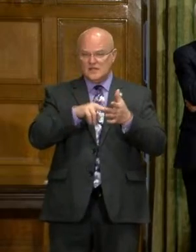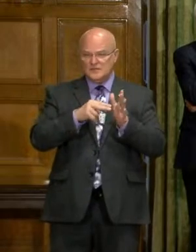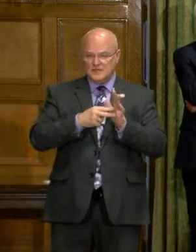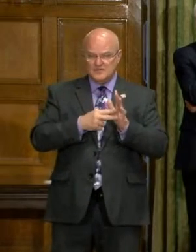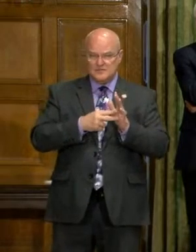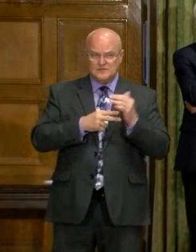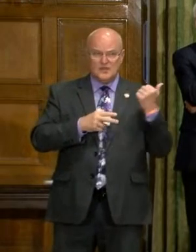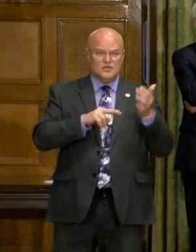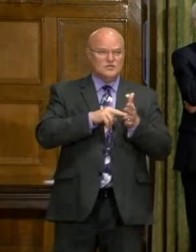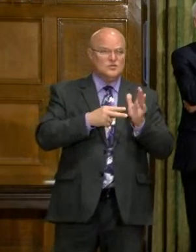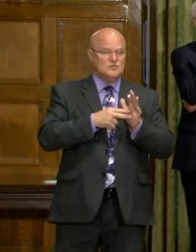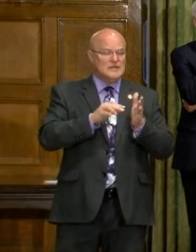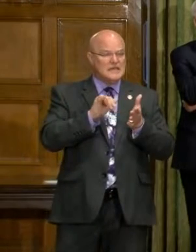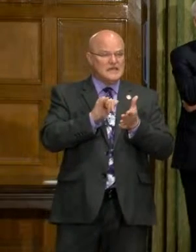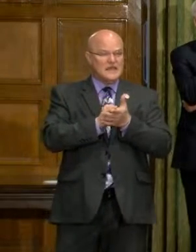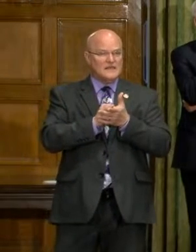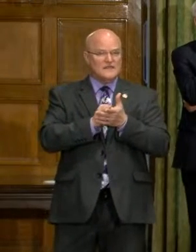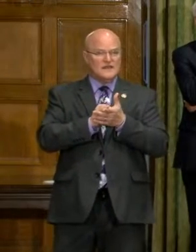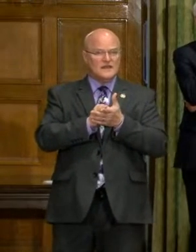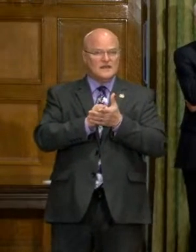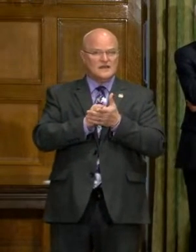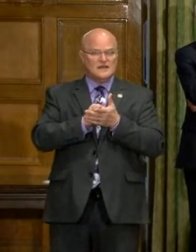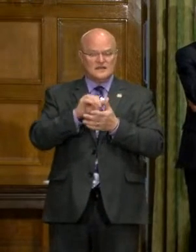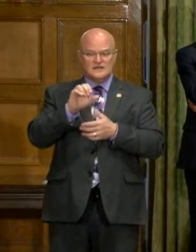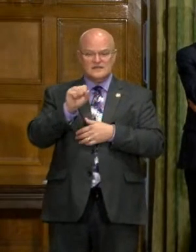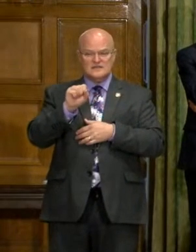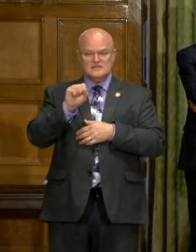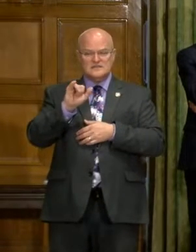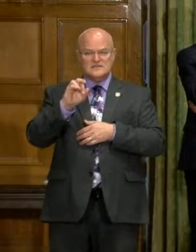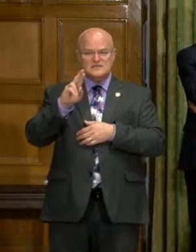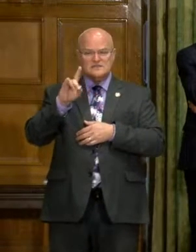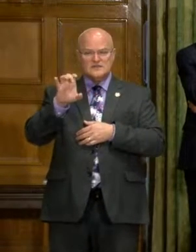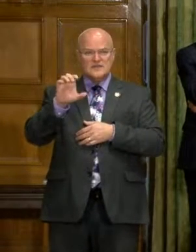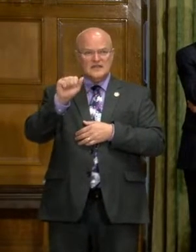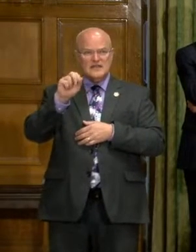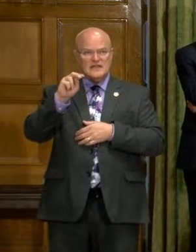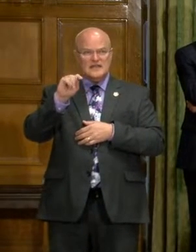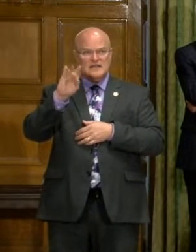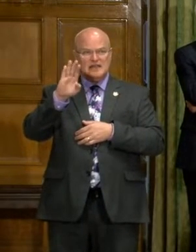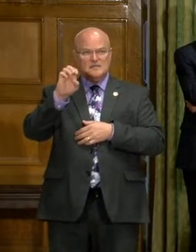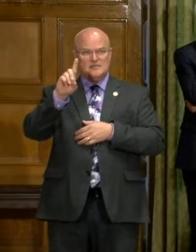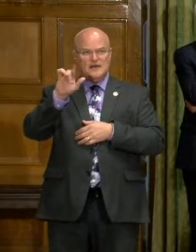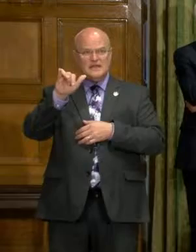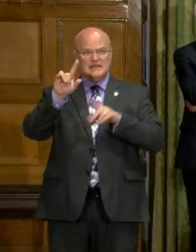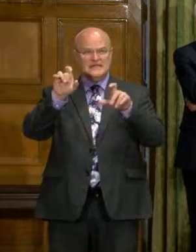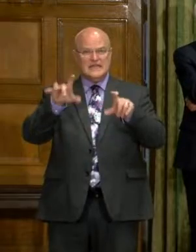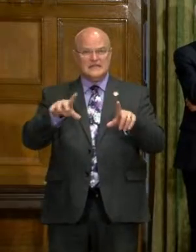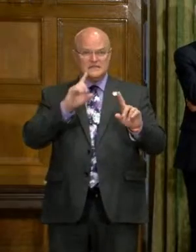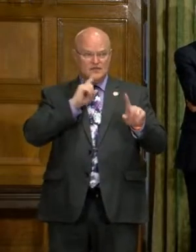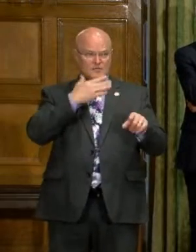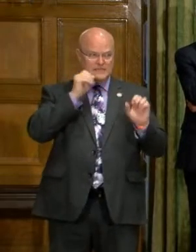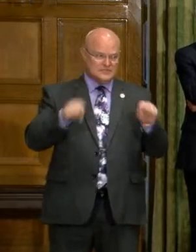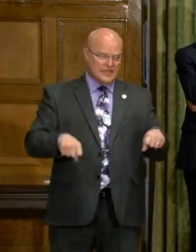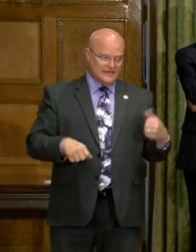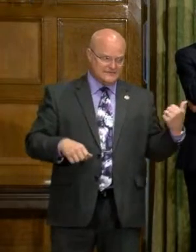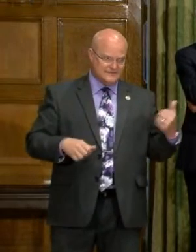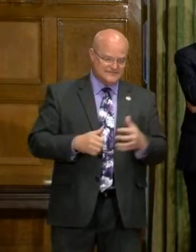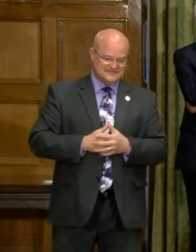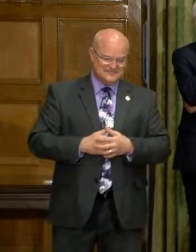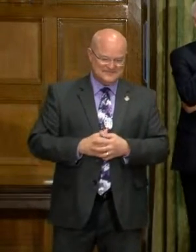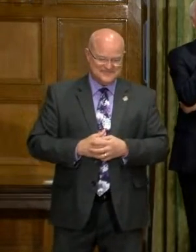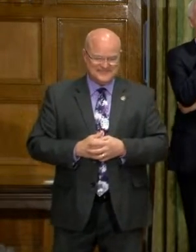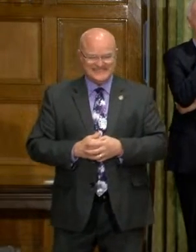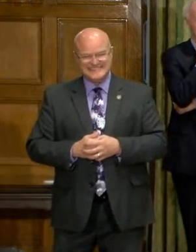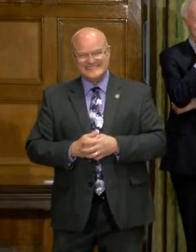are you talking about a serologic test, an antibody test? Go ahead and answer